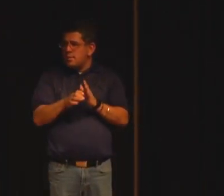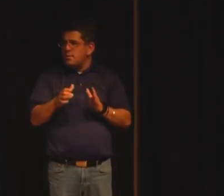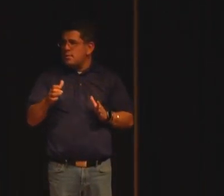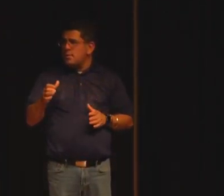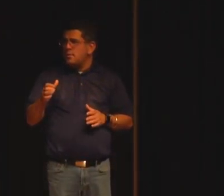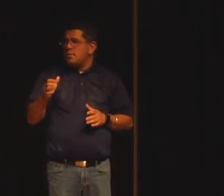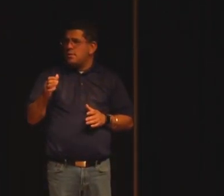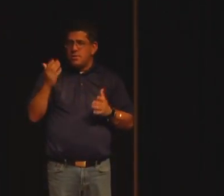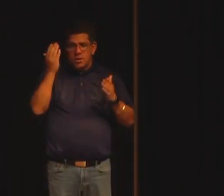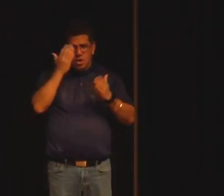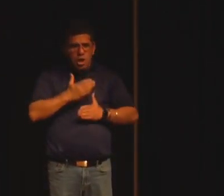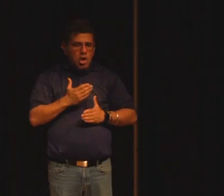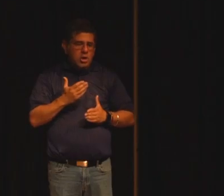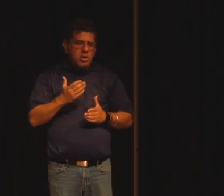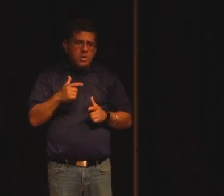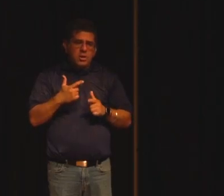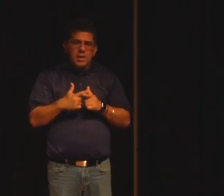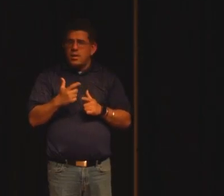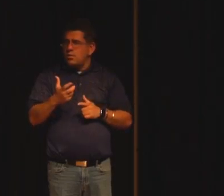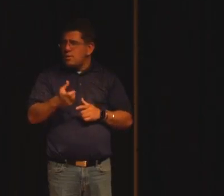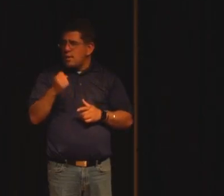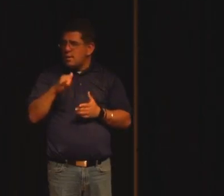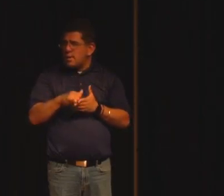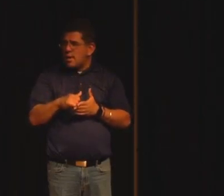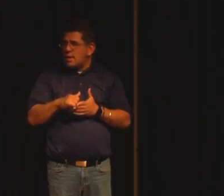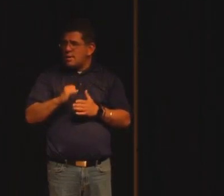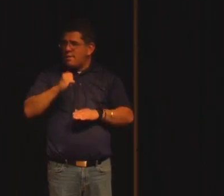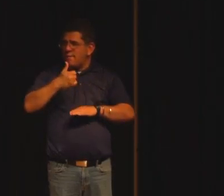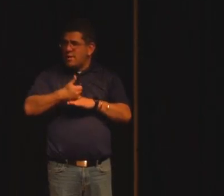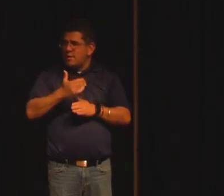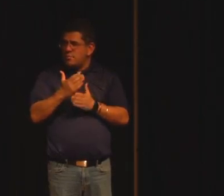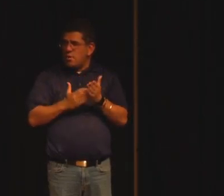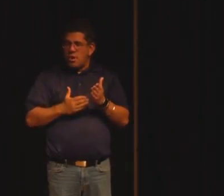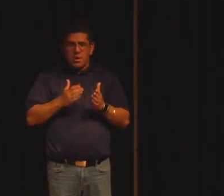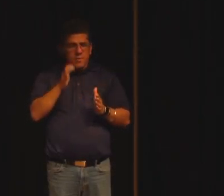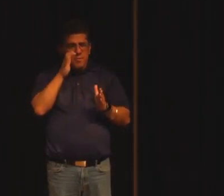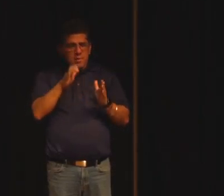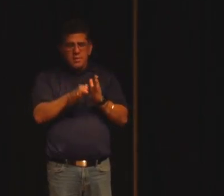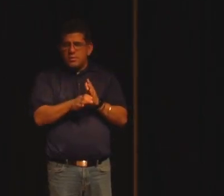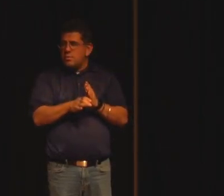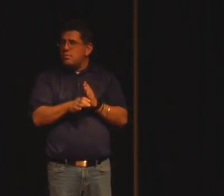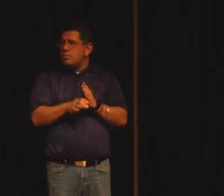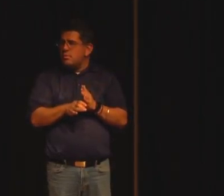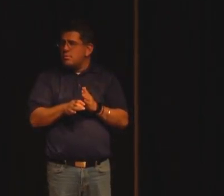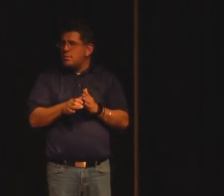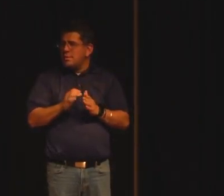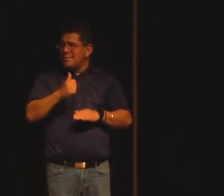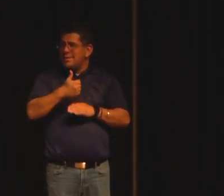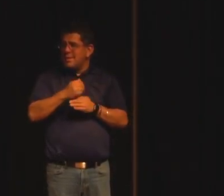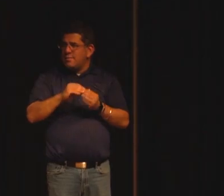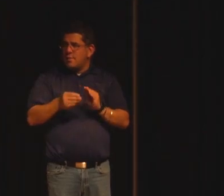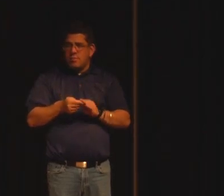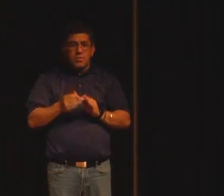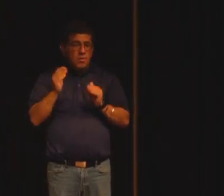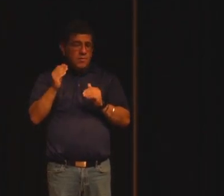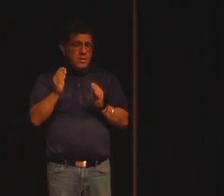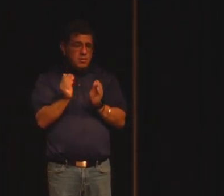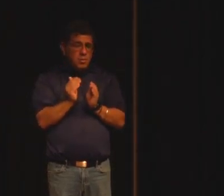dark. Then you take that fixed part of an image and you boil it down into a set of numbers that's hopefully